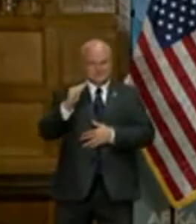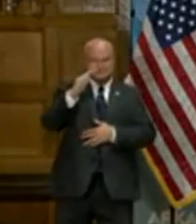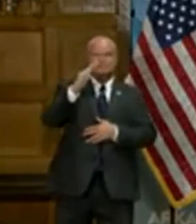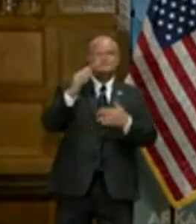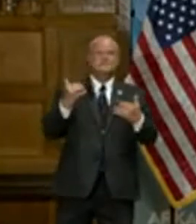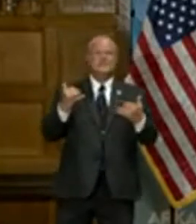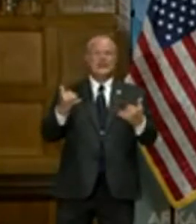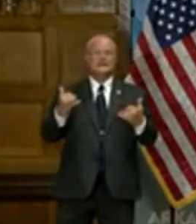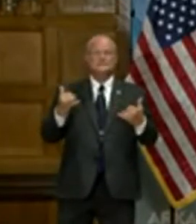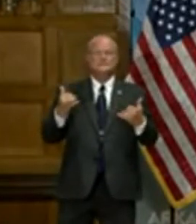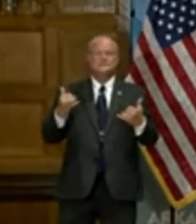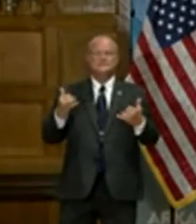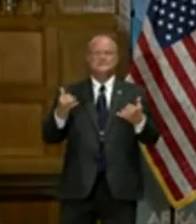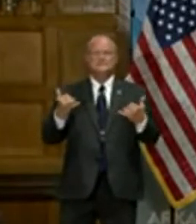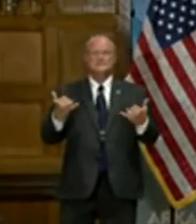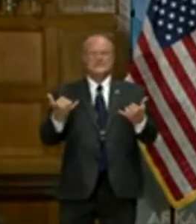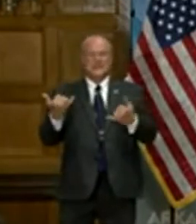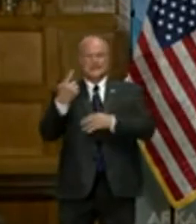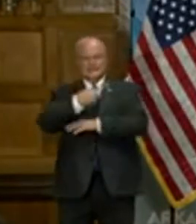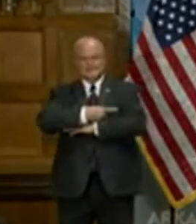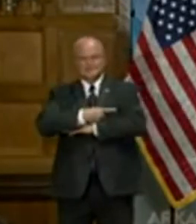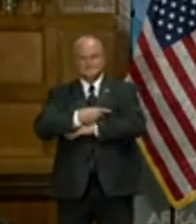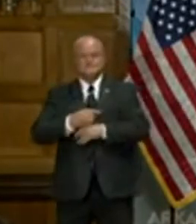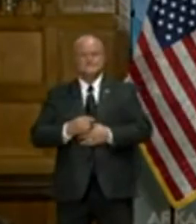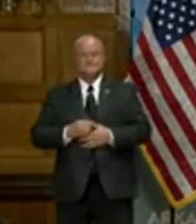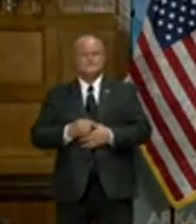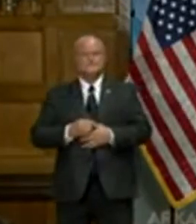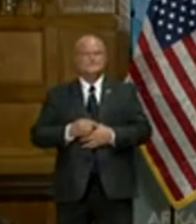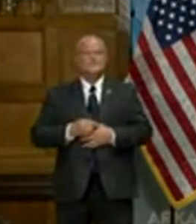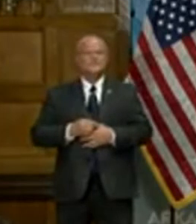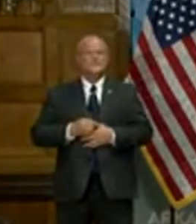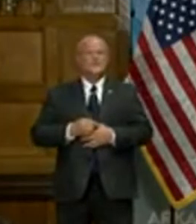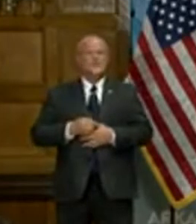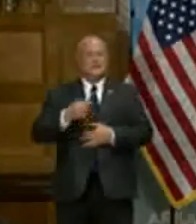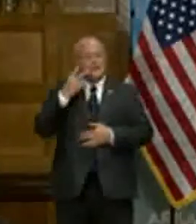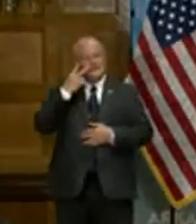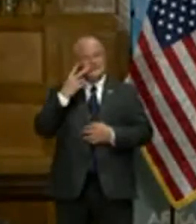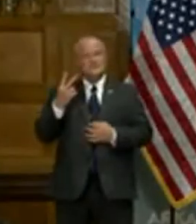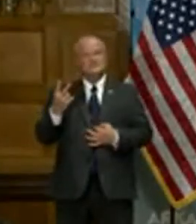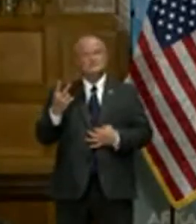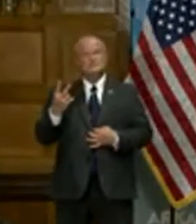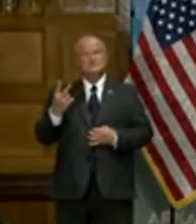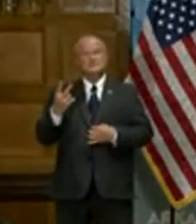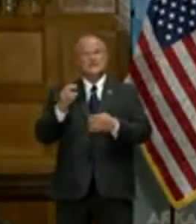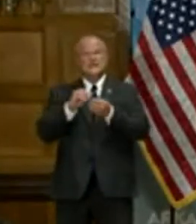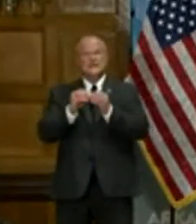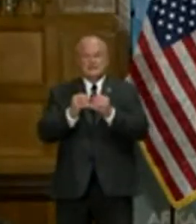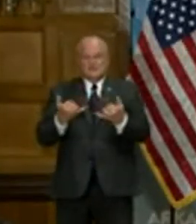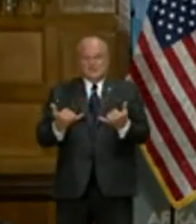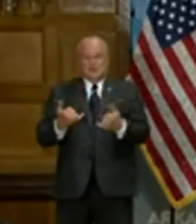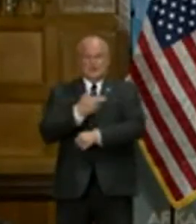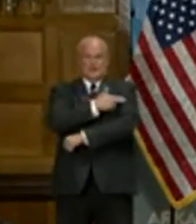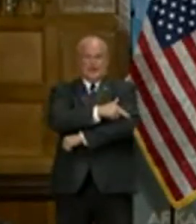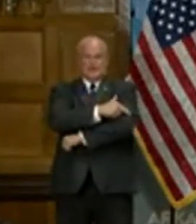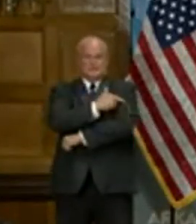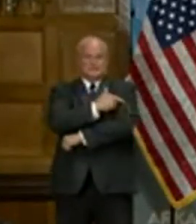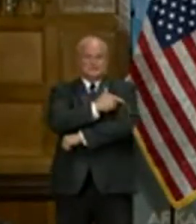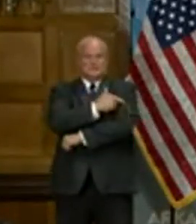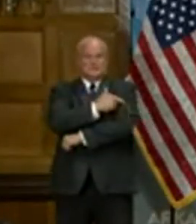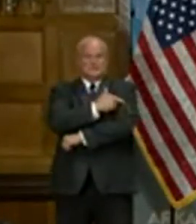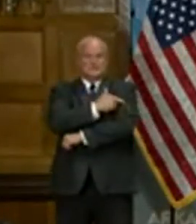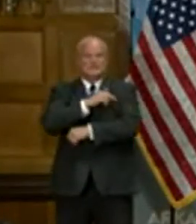as a result of this increase. And then you'll see the number of currently